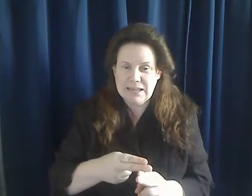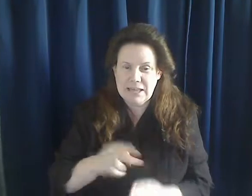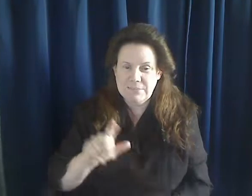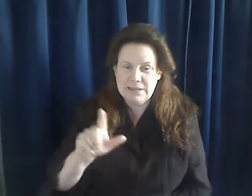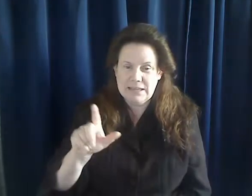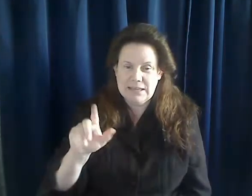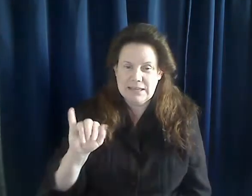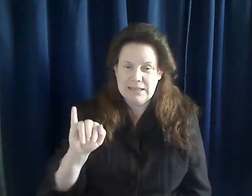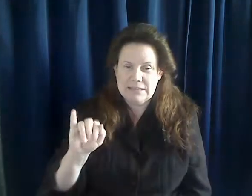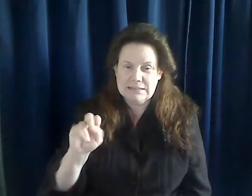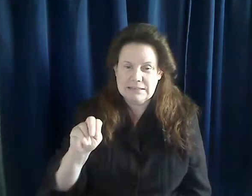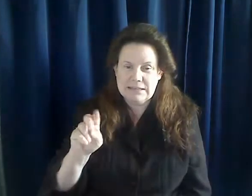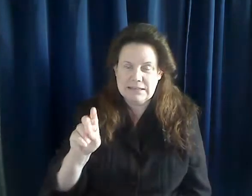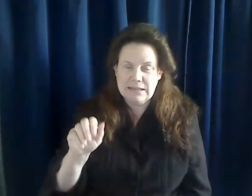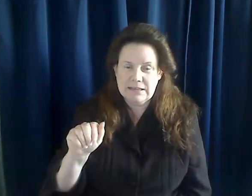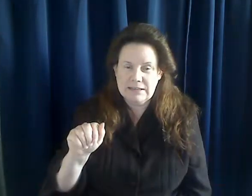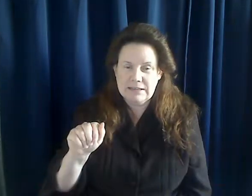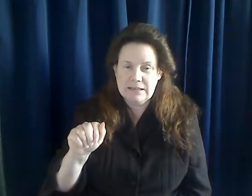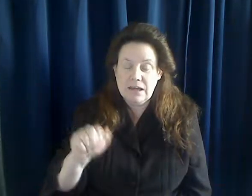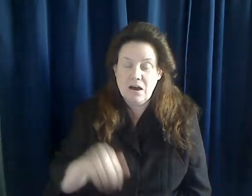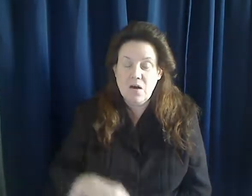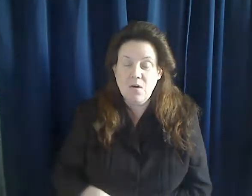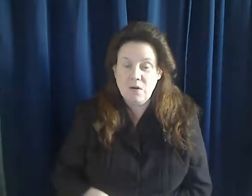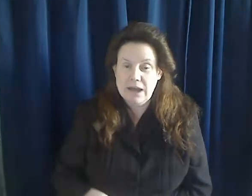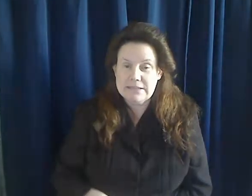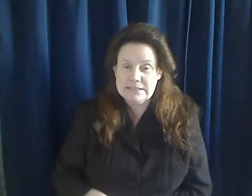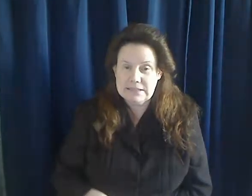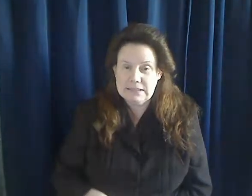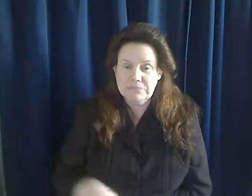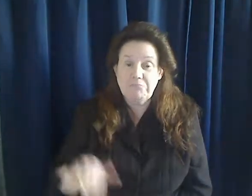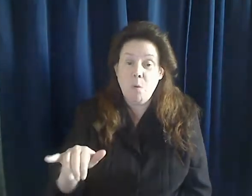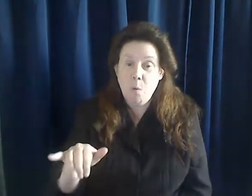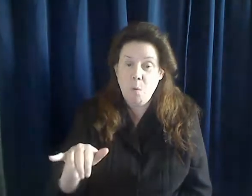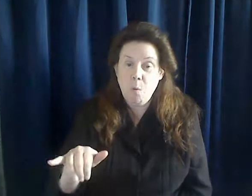name is Linda. Oh, I see.